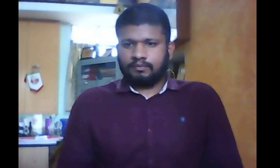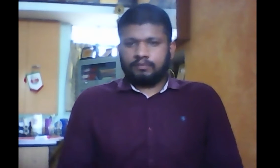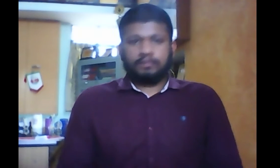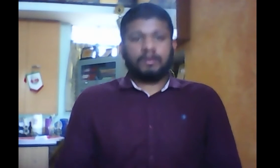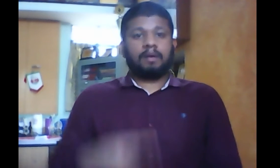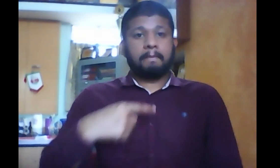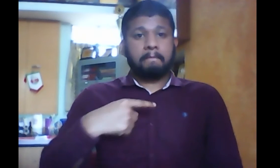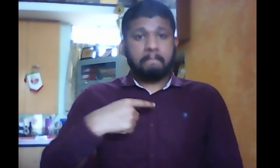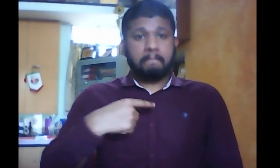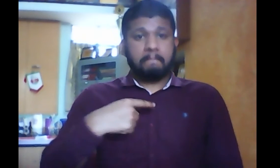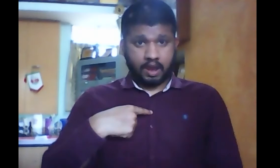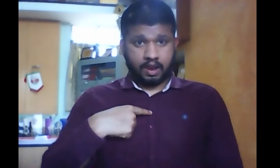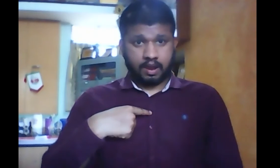I am fine.